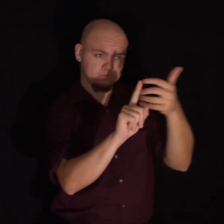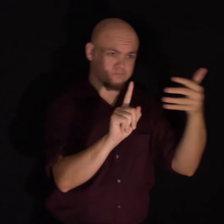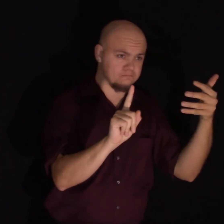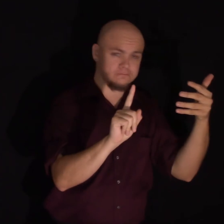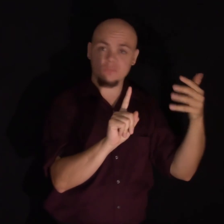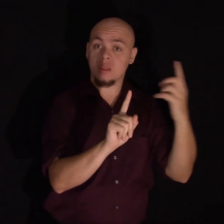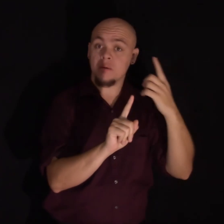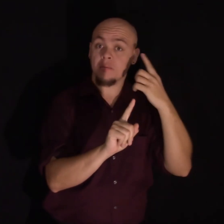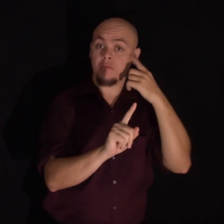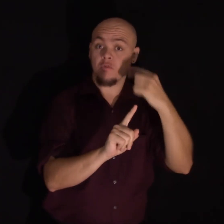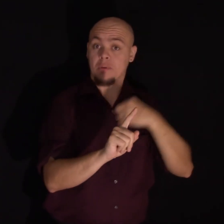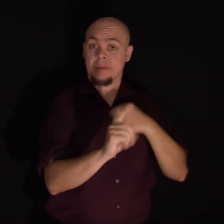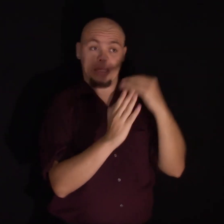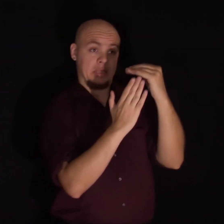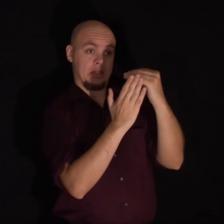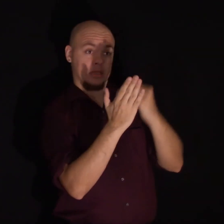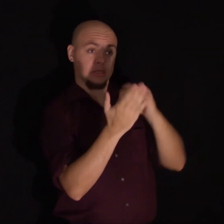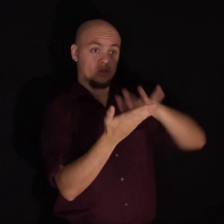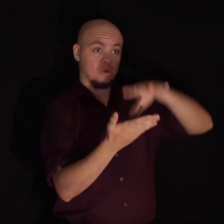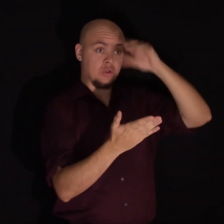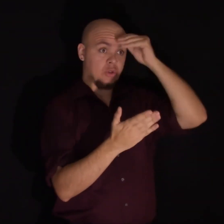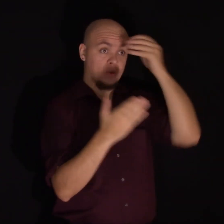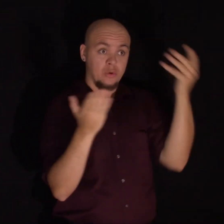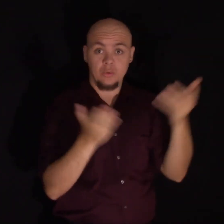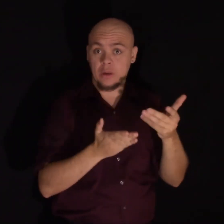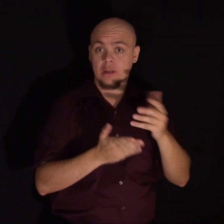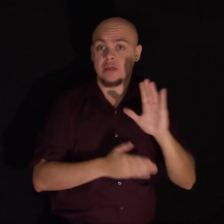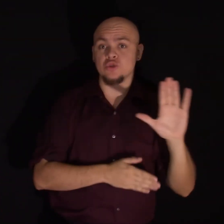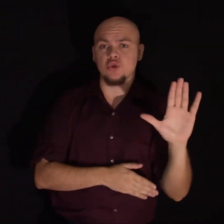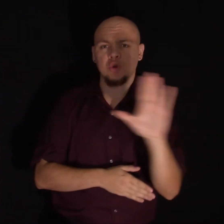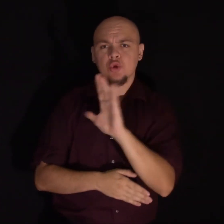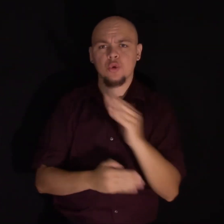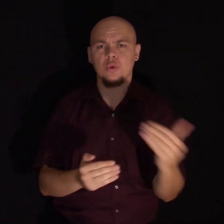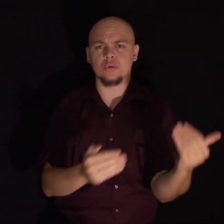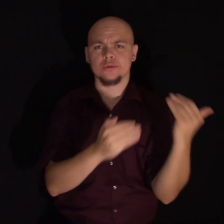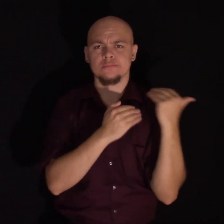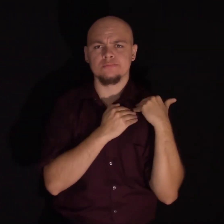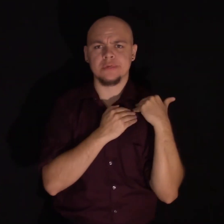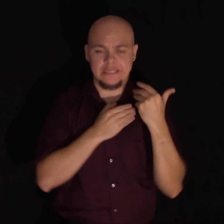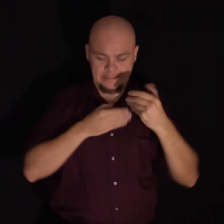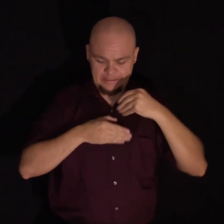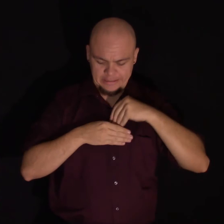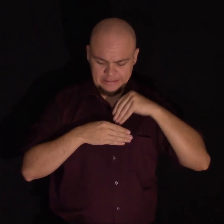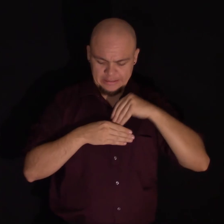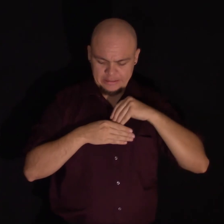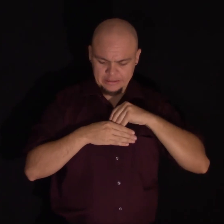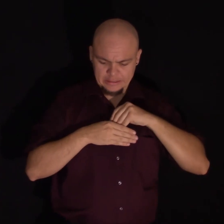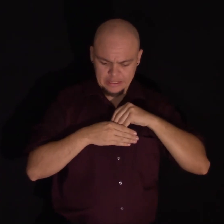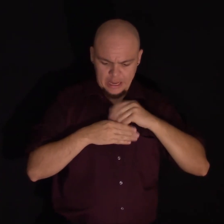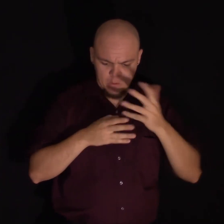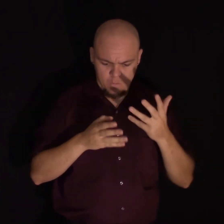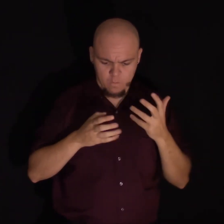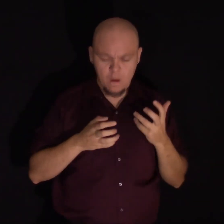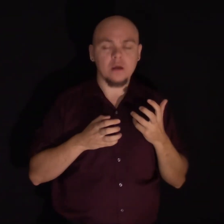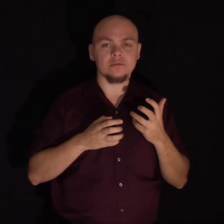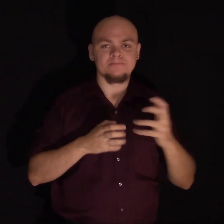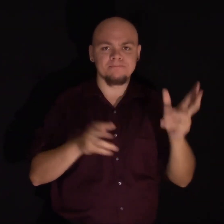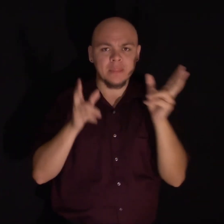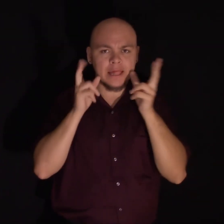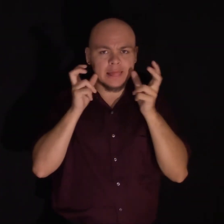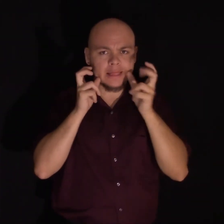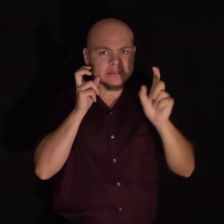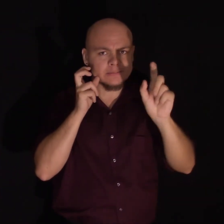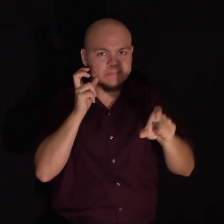me, the takeaway is that it is our duty to listen to our inner voice in order to be our truest